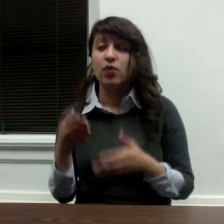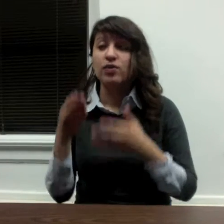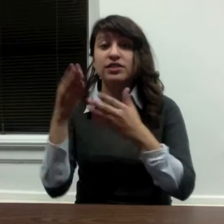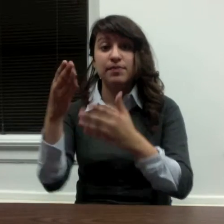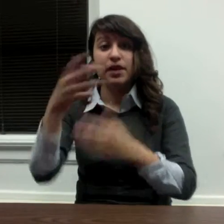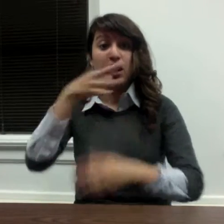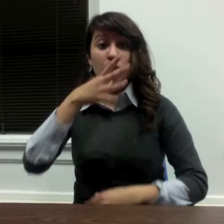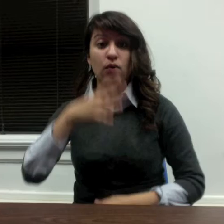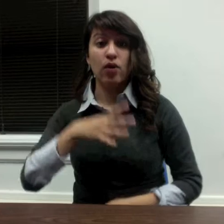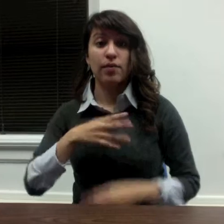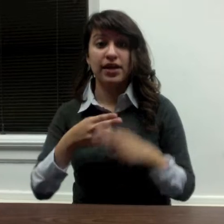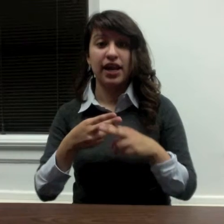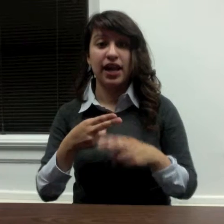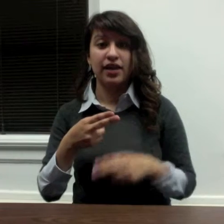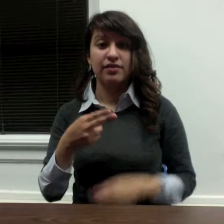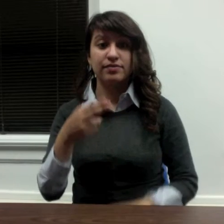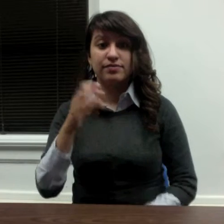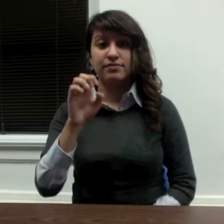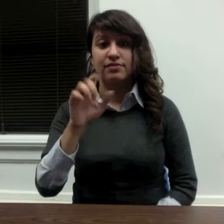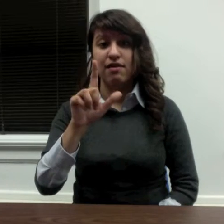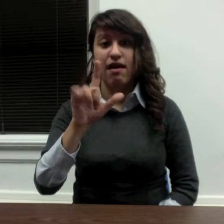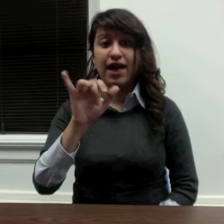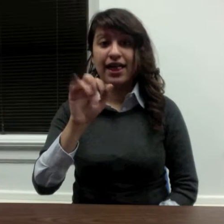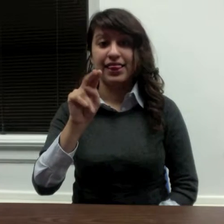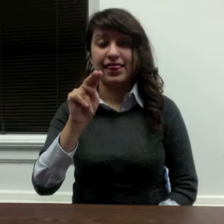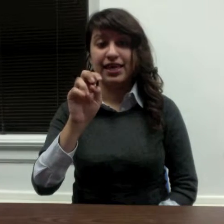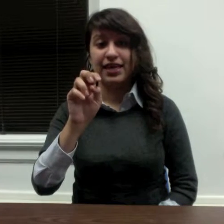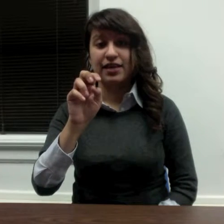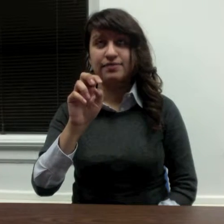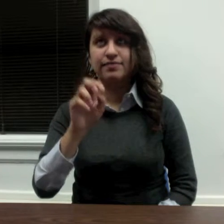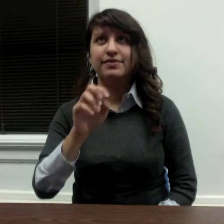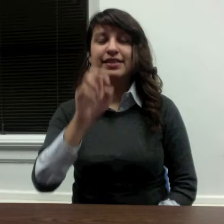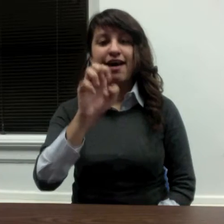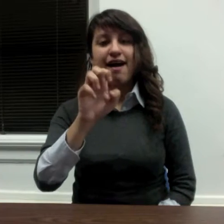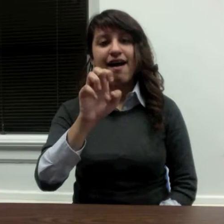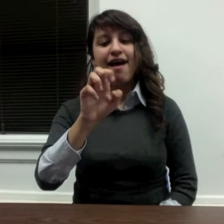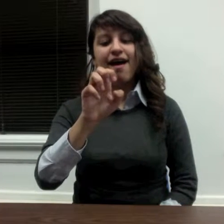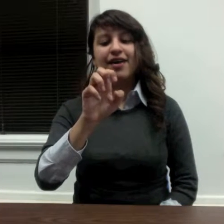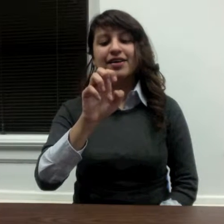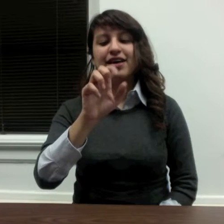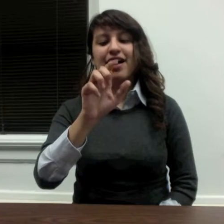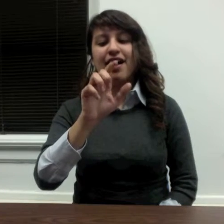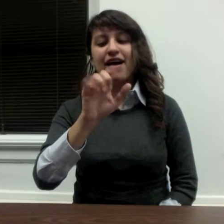woman named Eileen Forrestal, and it's Eileen,